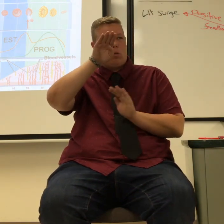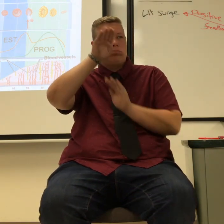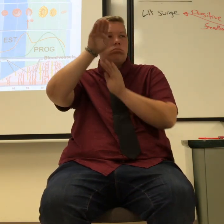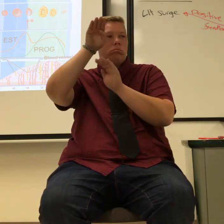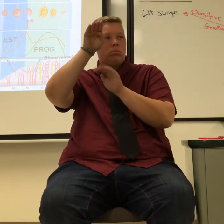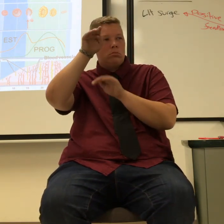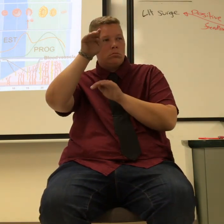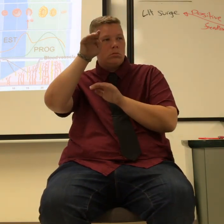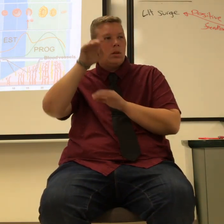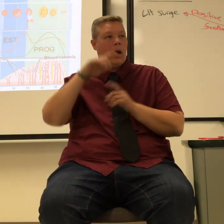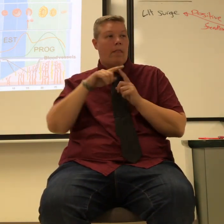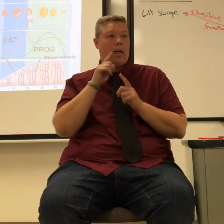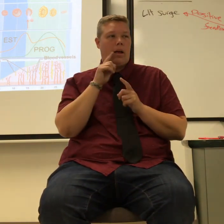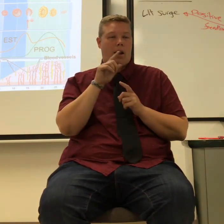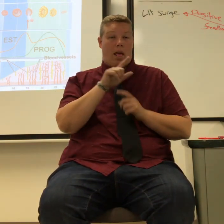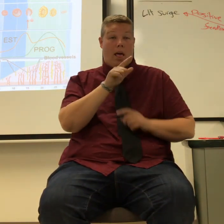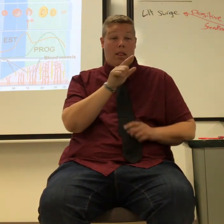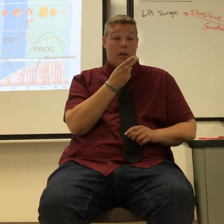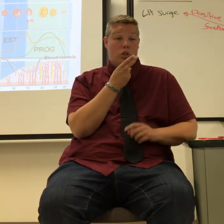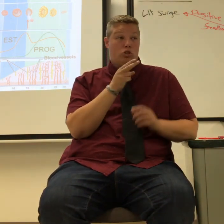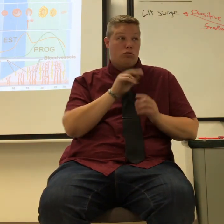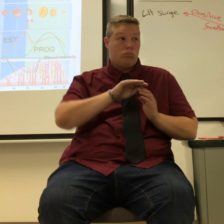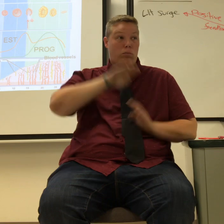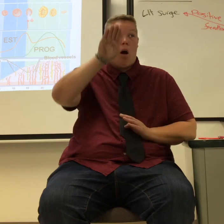a whole lot of events. LH